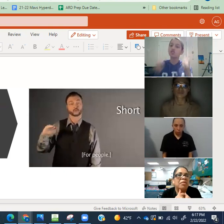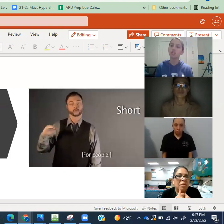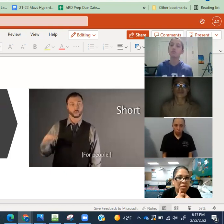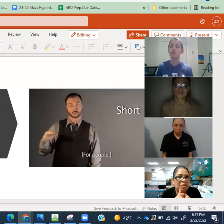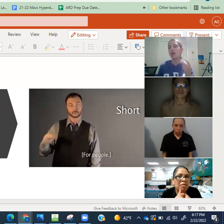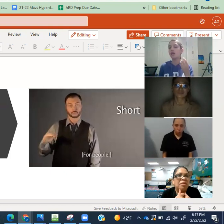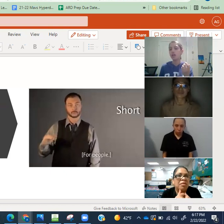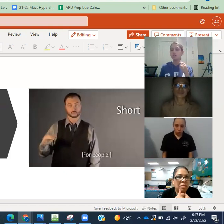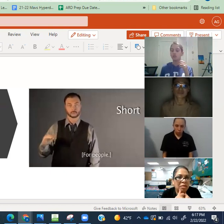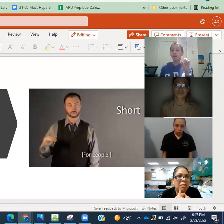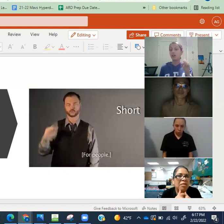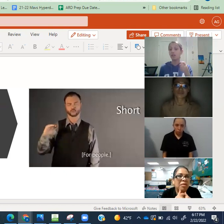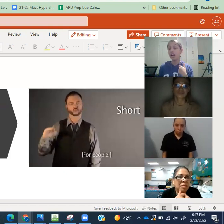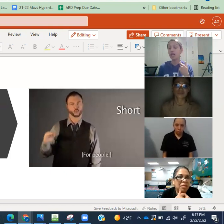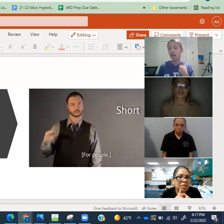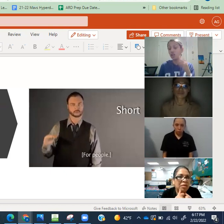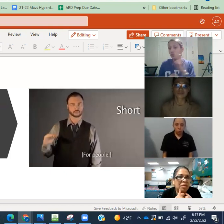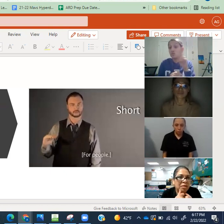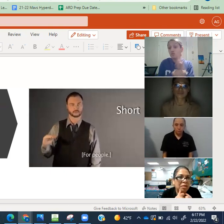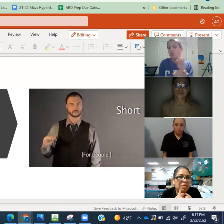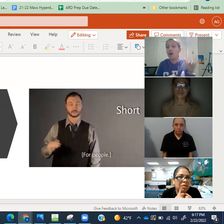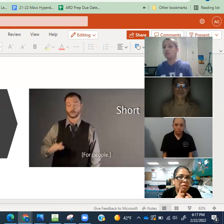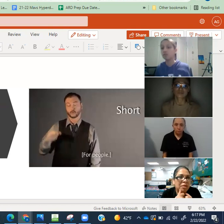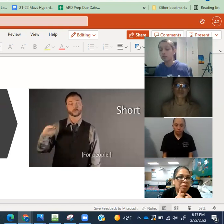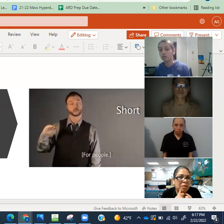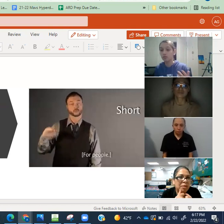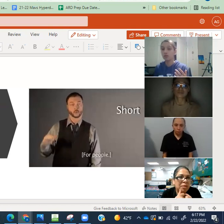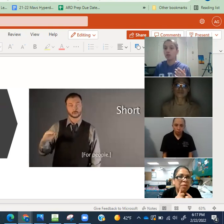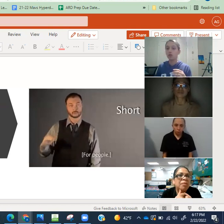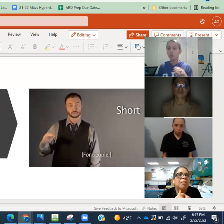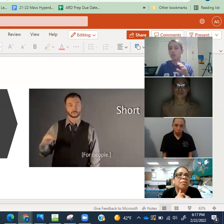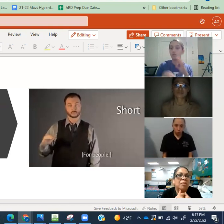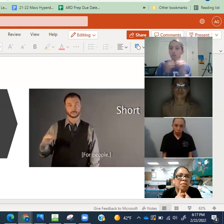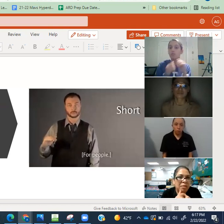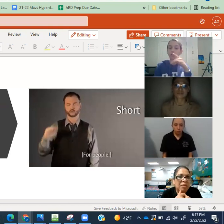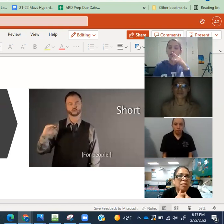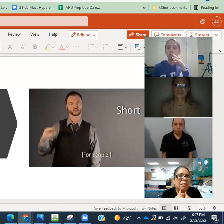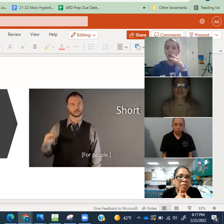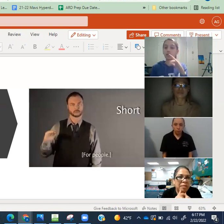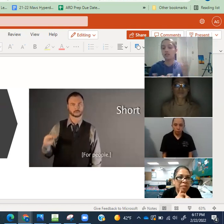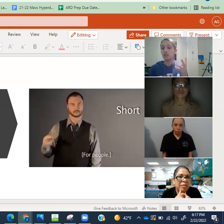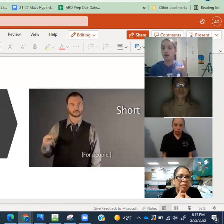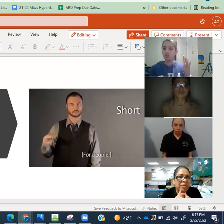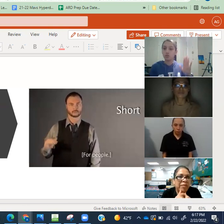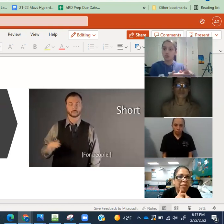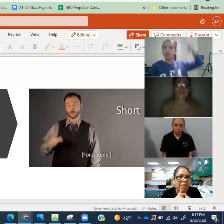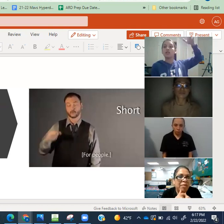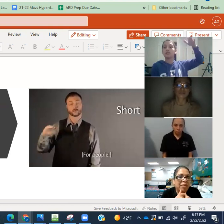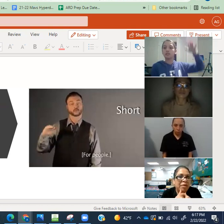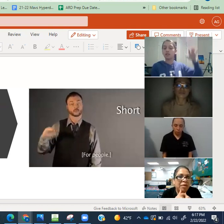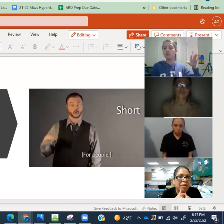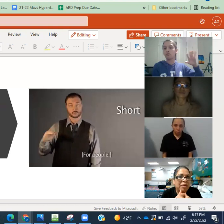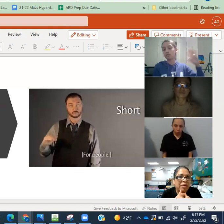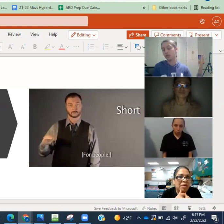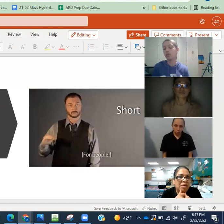talking about shapes. So yeah, I use that when with my kids, like I'll use